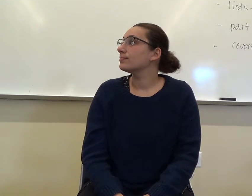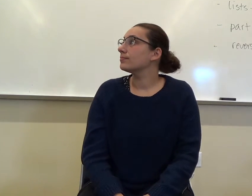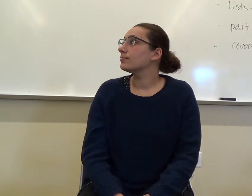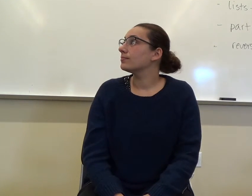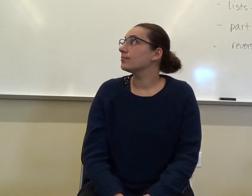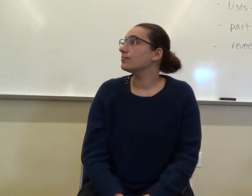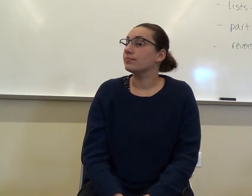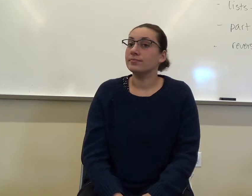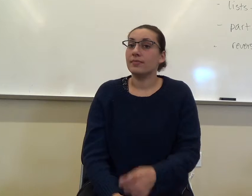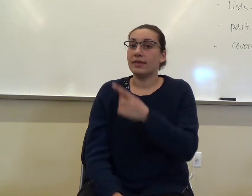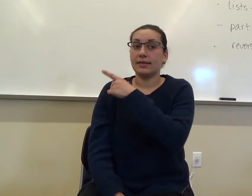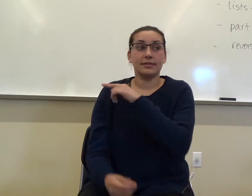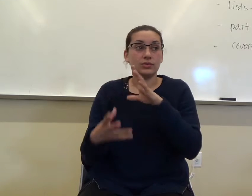one,